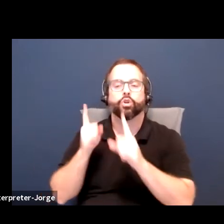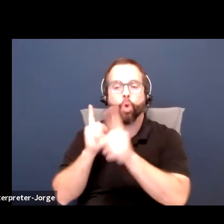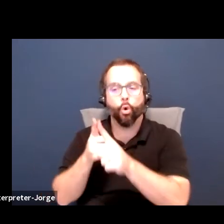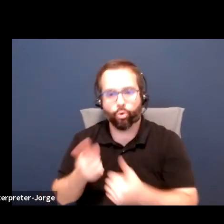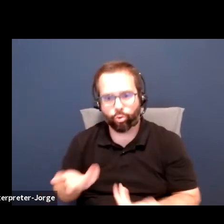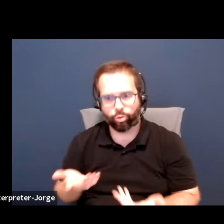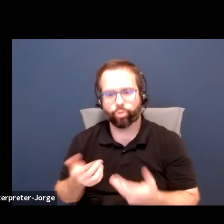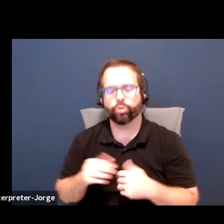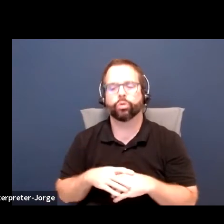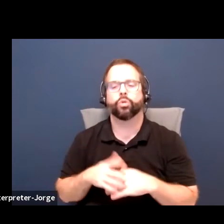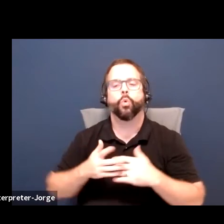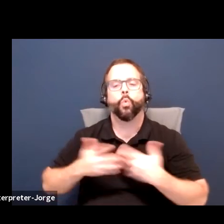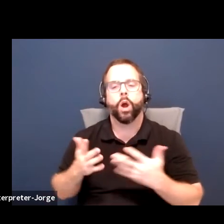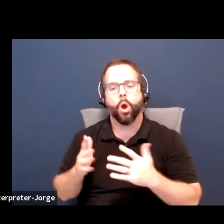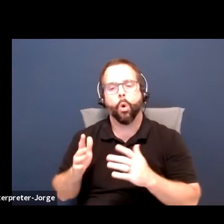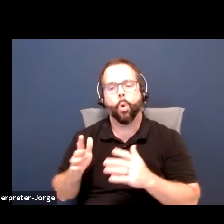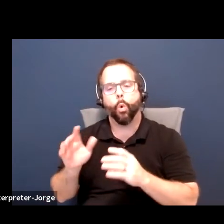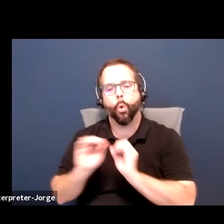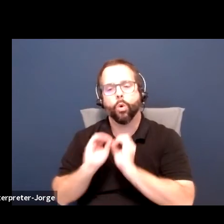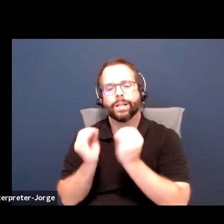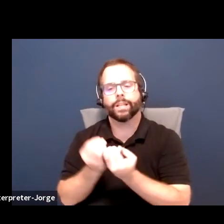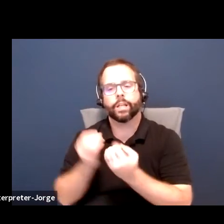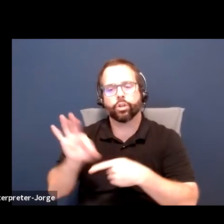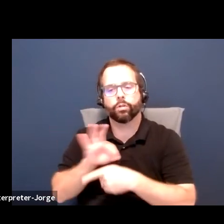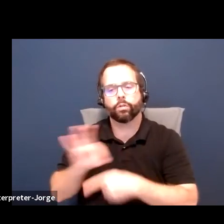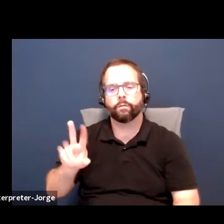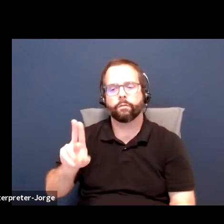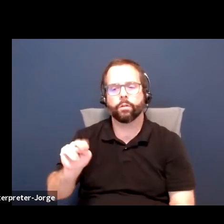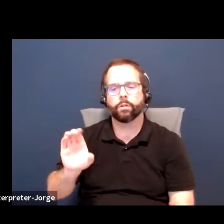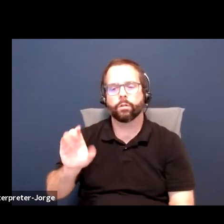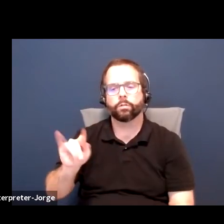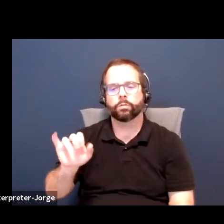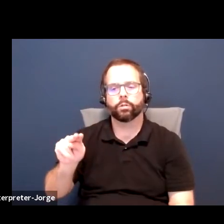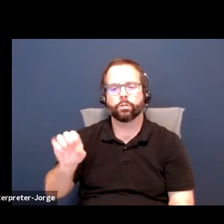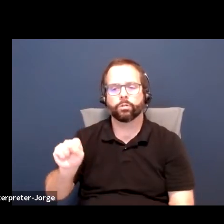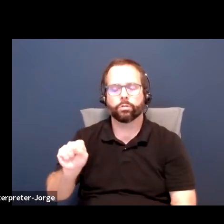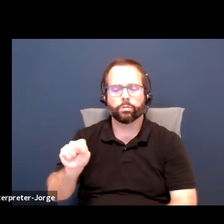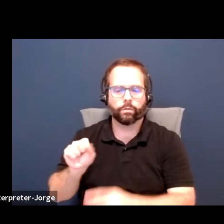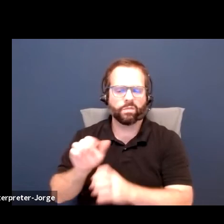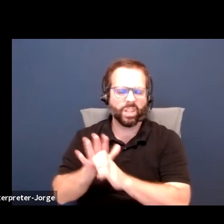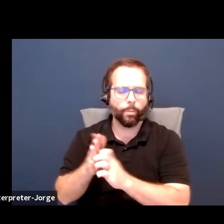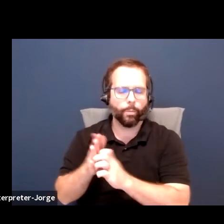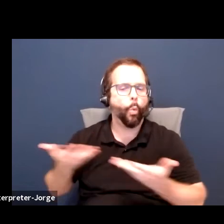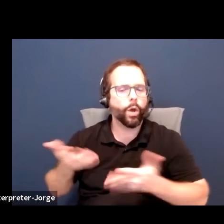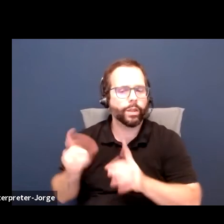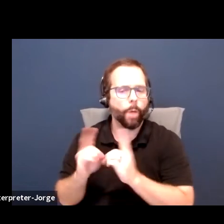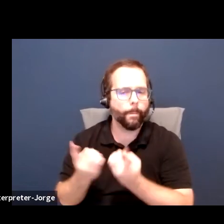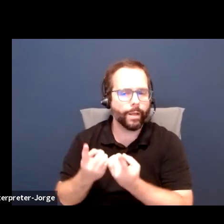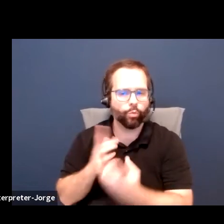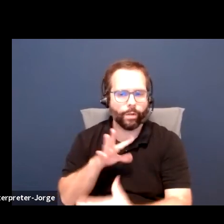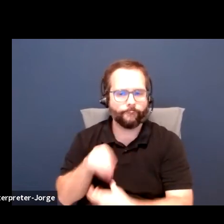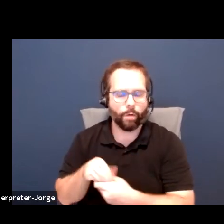what organizational functions are going to have to be involved, so what departments. We actually get detailed into